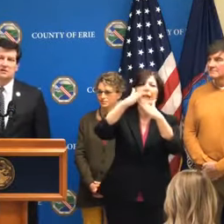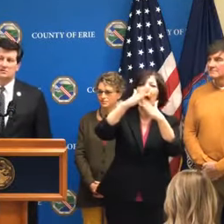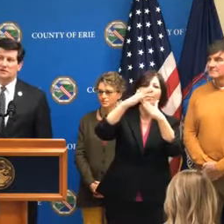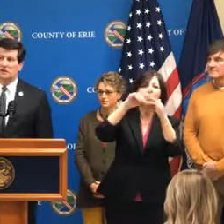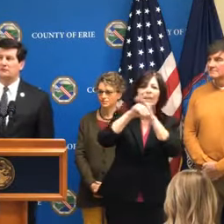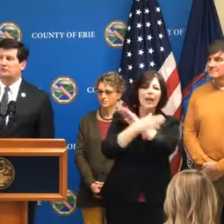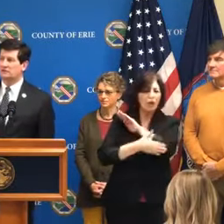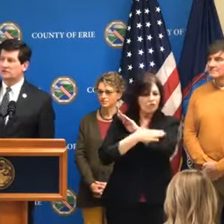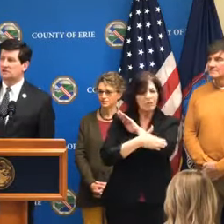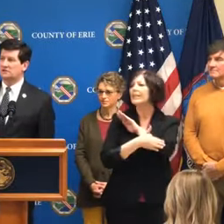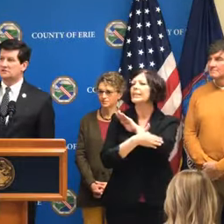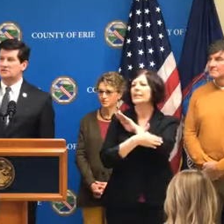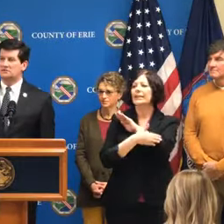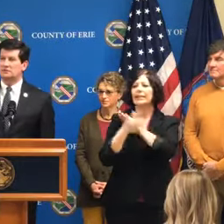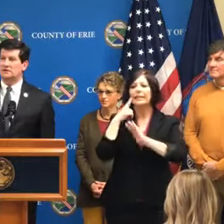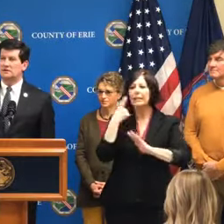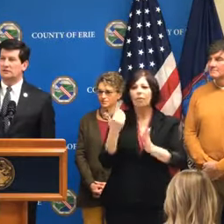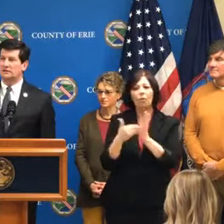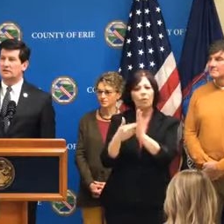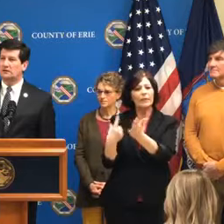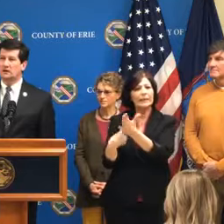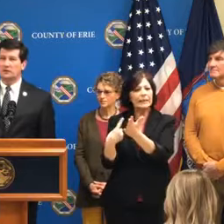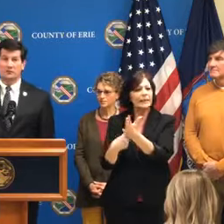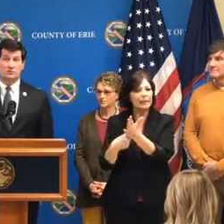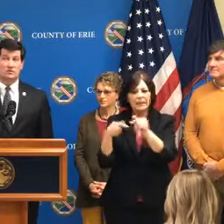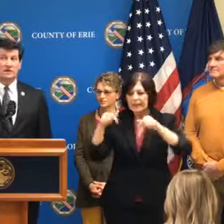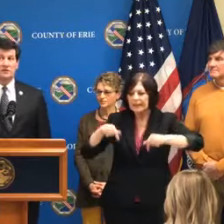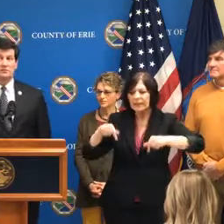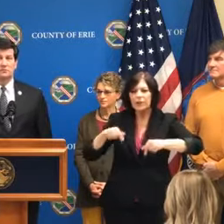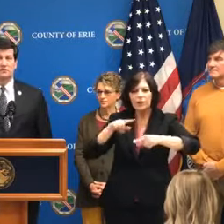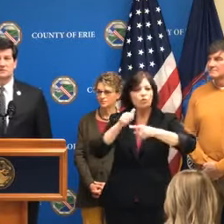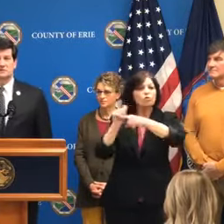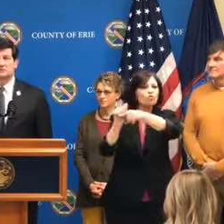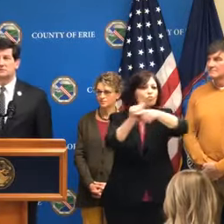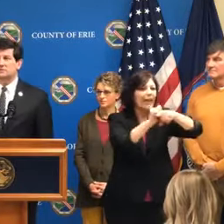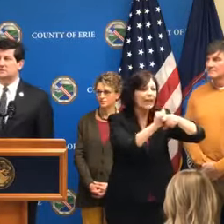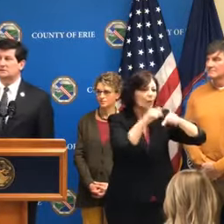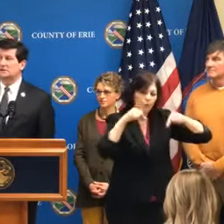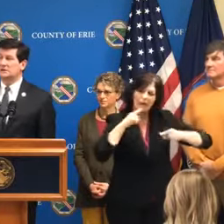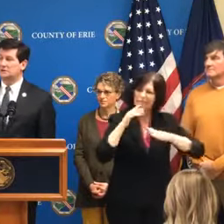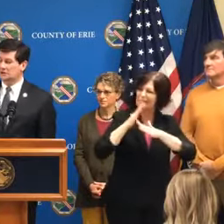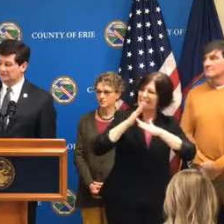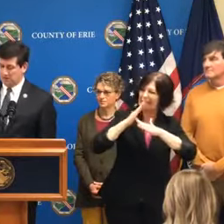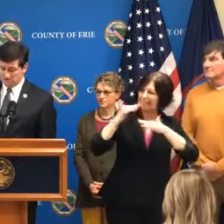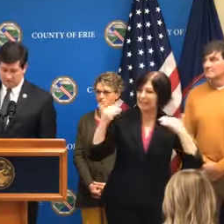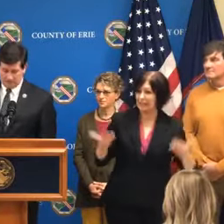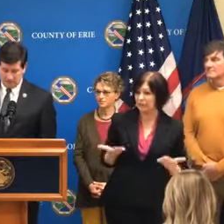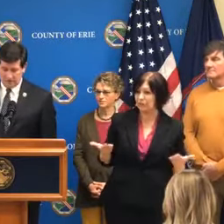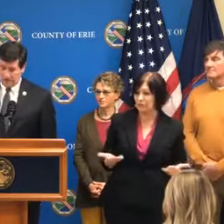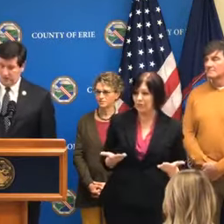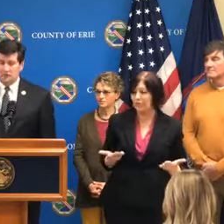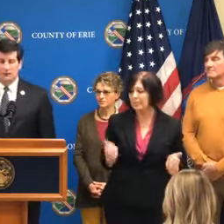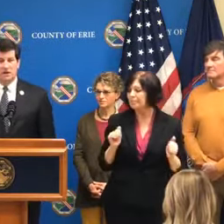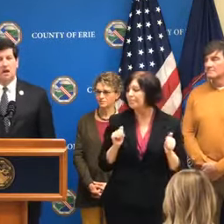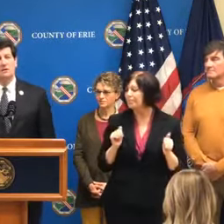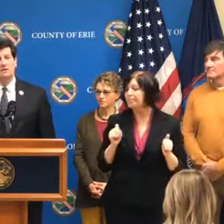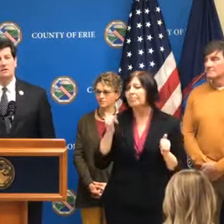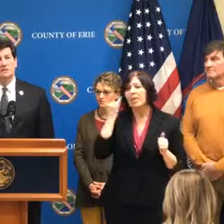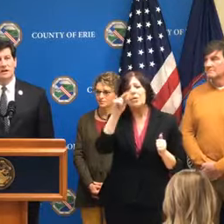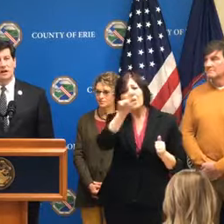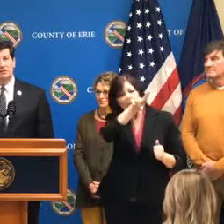in the country, and often we'll discuss the issues that we deal with here when they're training other emergency service places across the country. If you